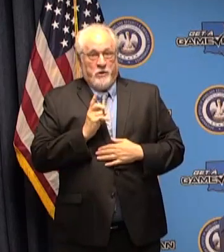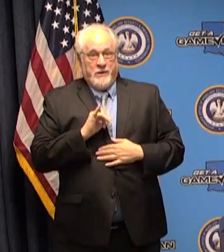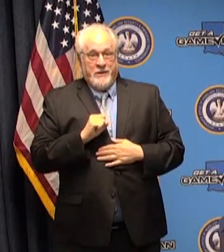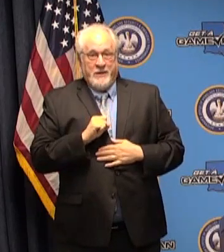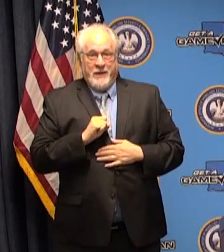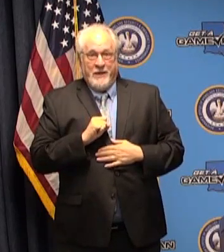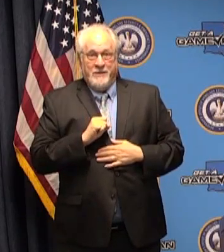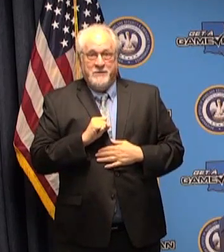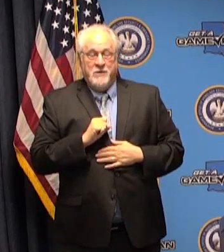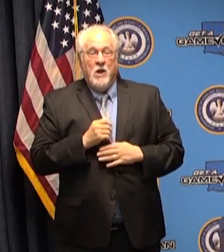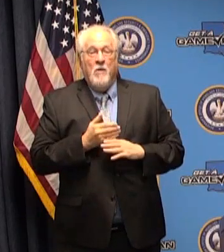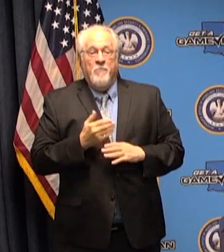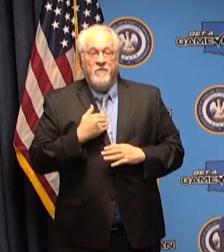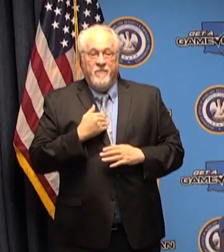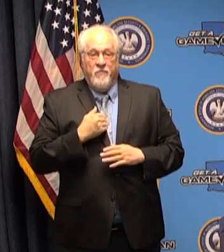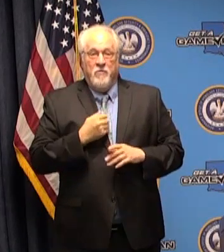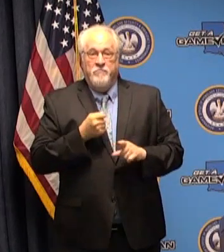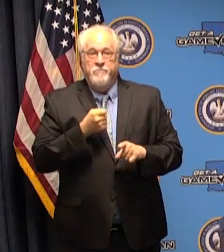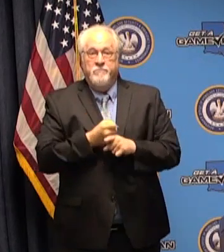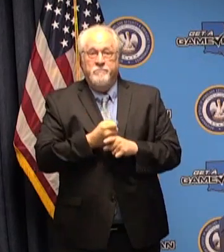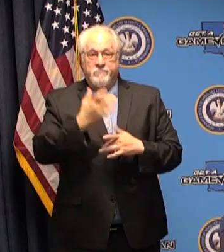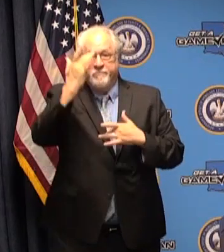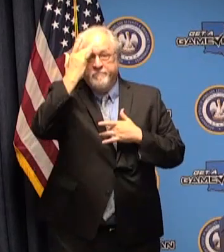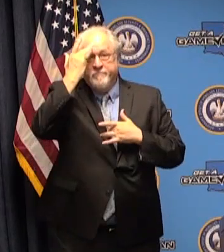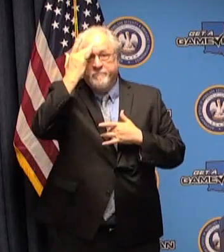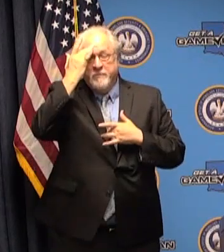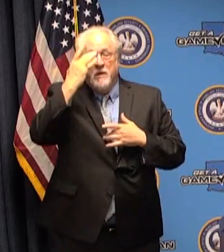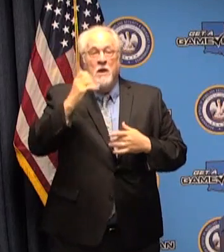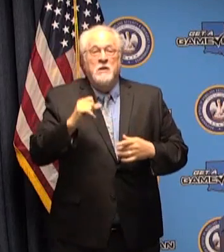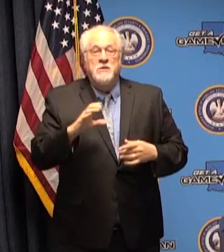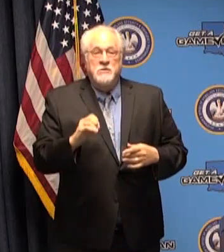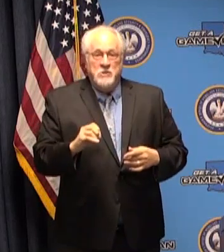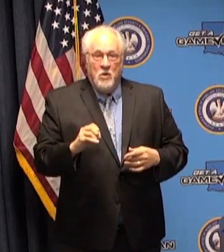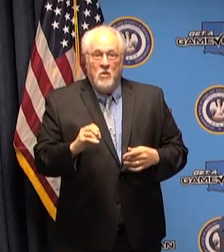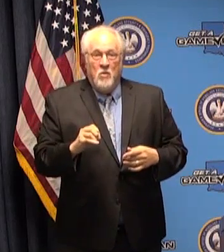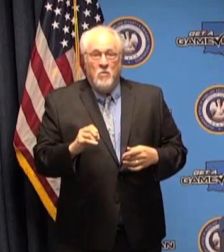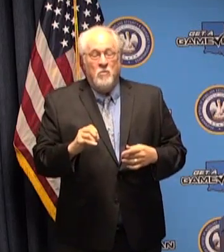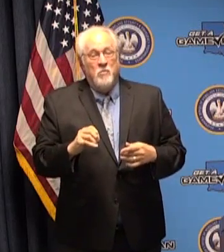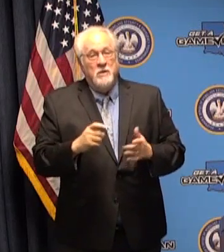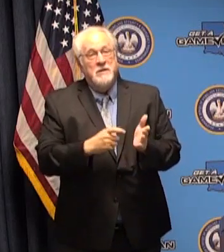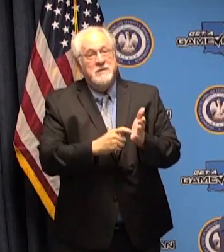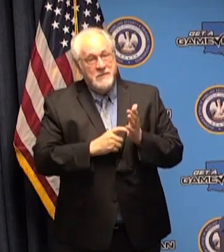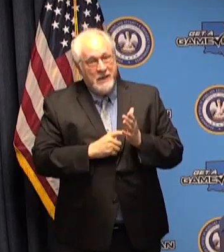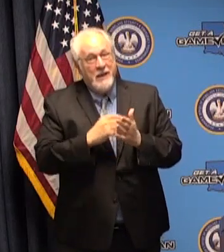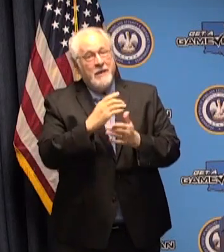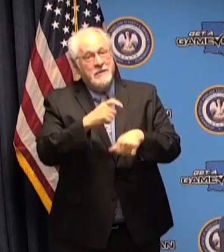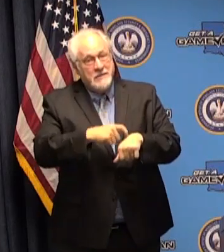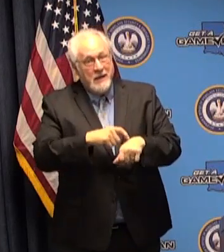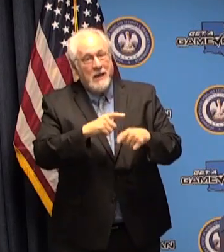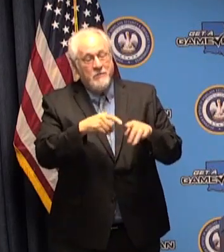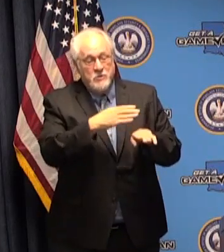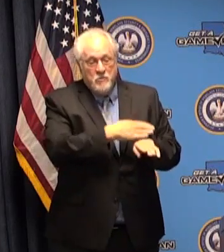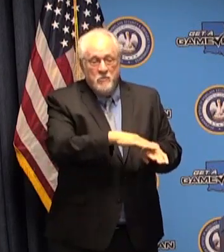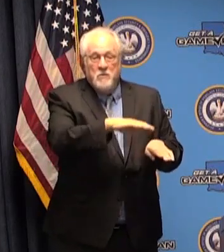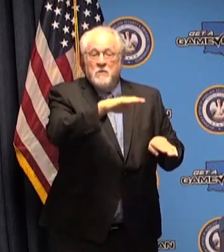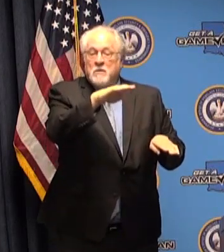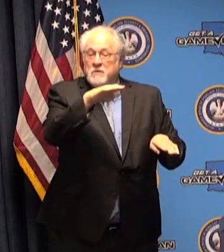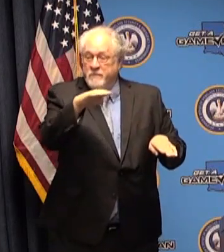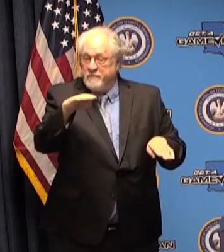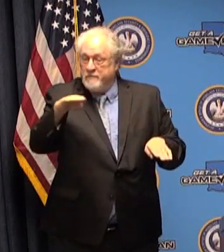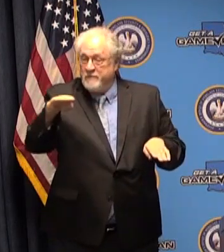days before that individual is going to show symptoms. So it's going to take some time to flatten this